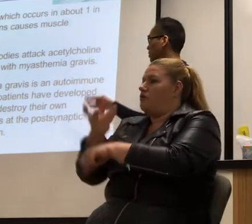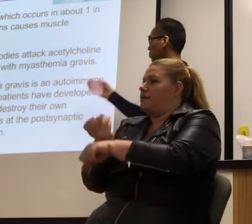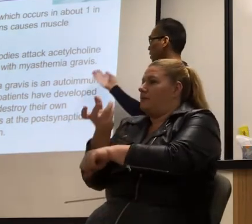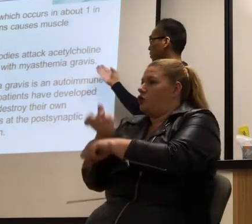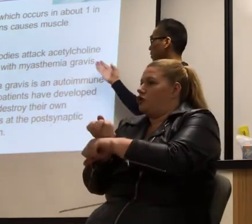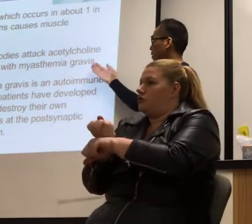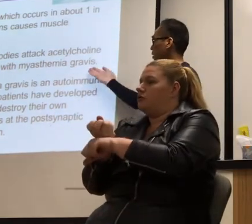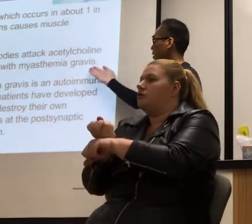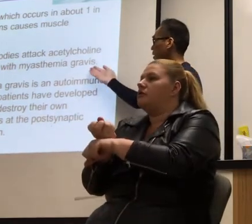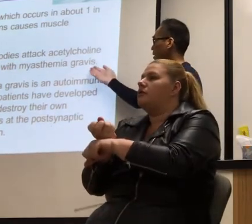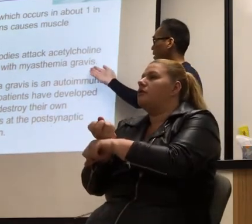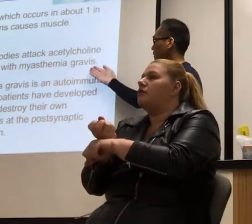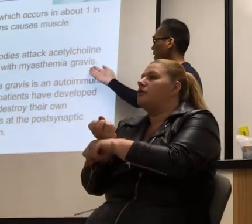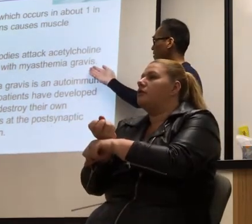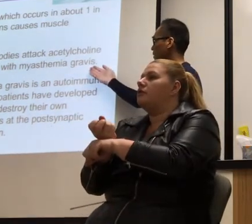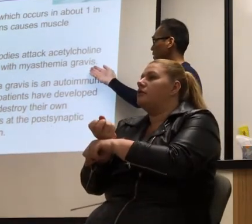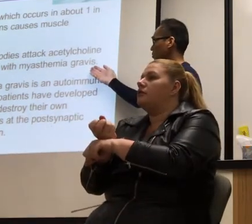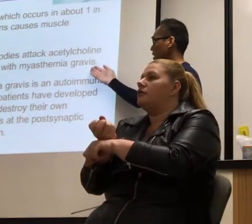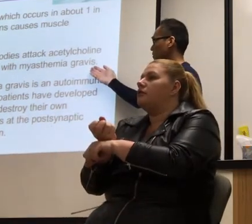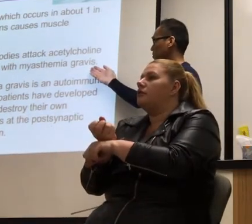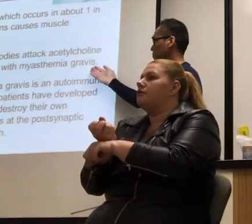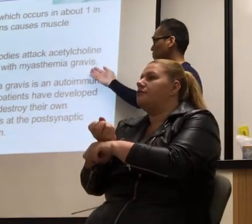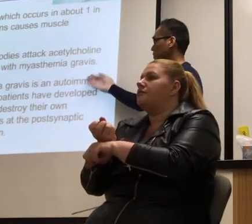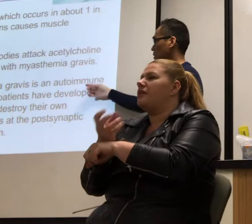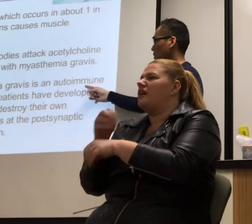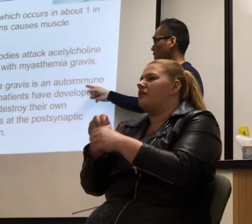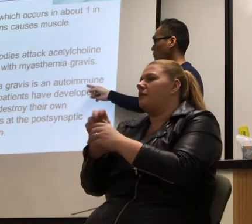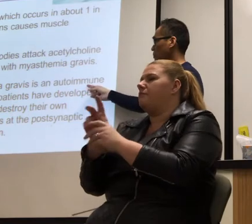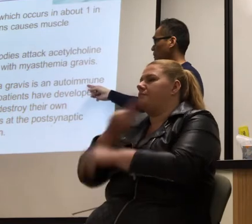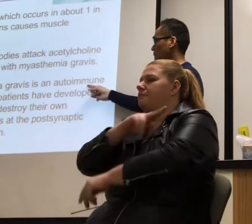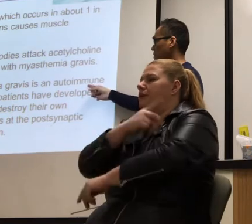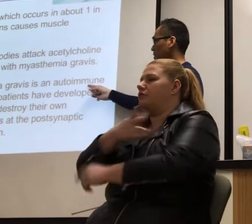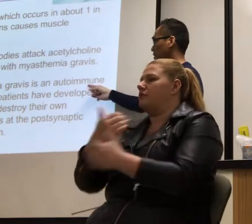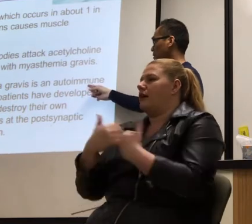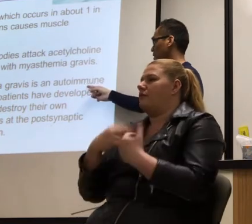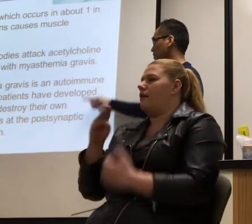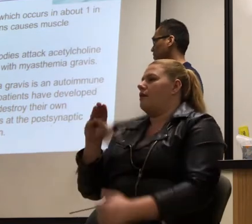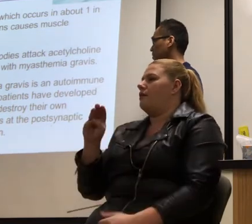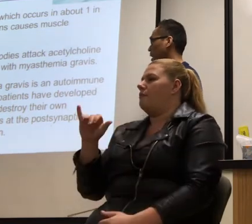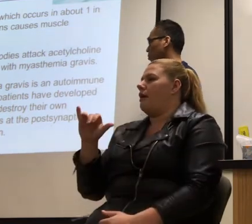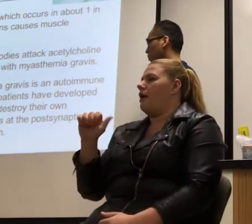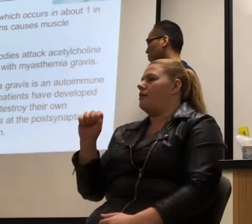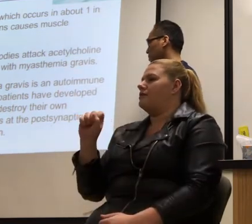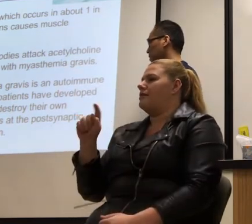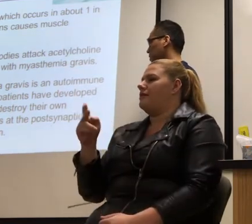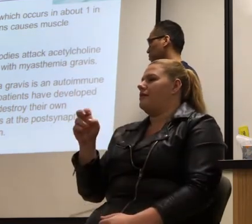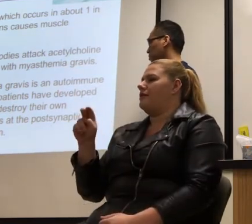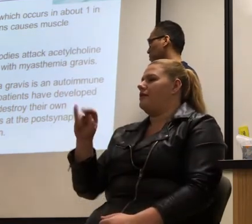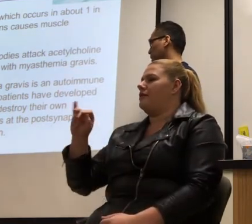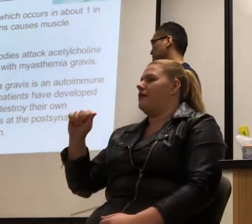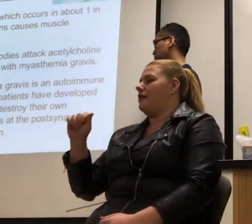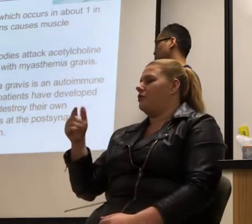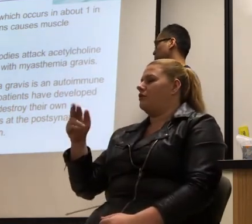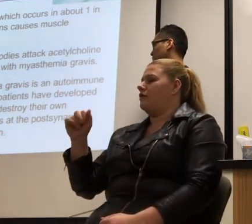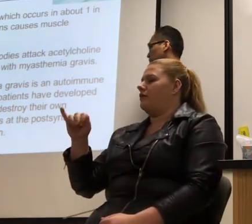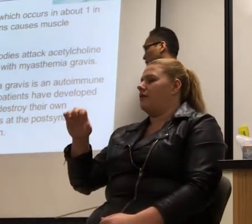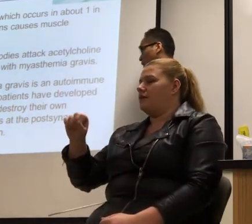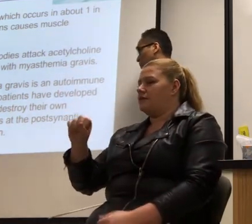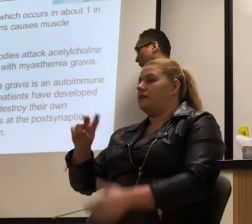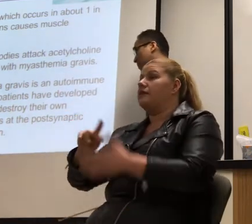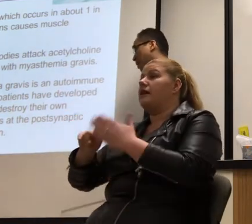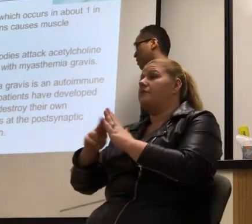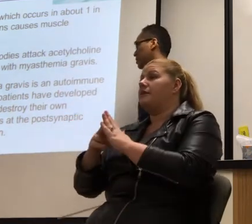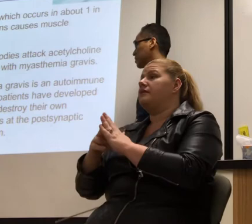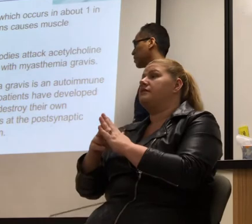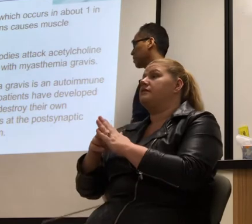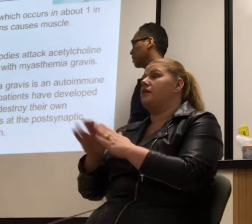in patients with myasthenia gravis. Therefore, myasthenia gravis is an autoimmune disease in which the patients have